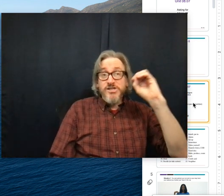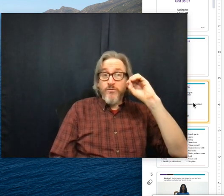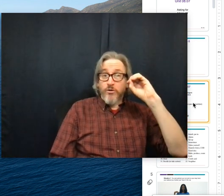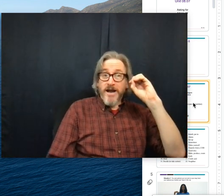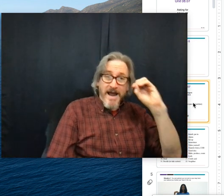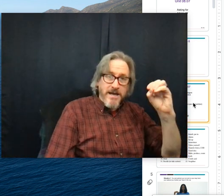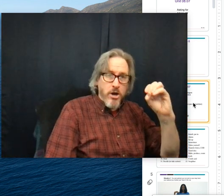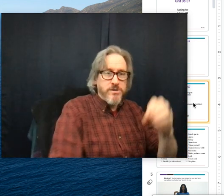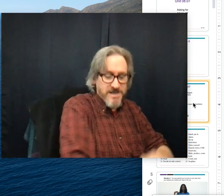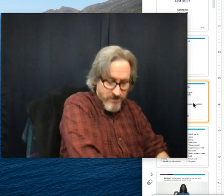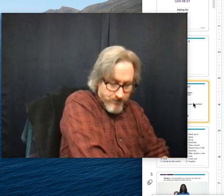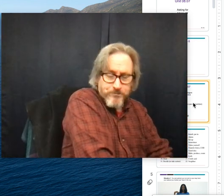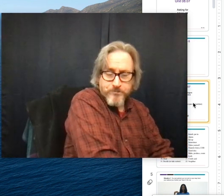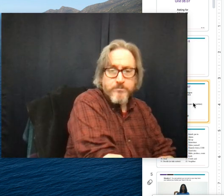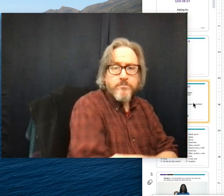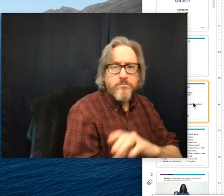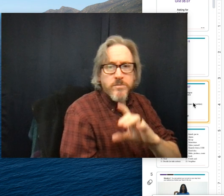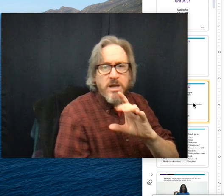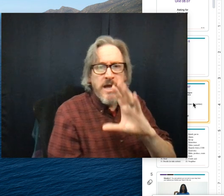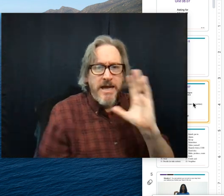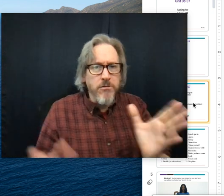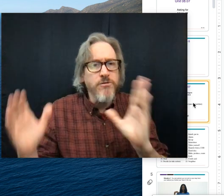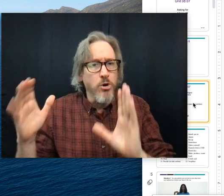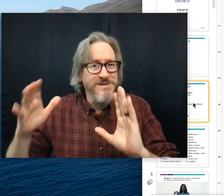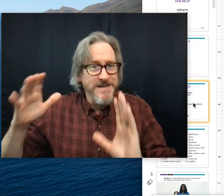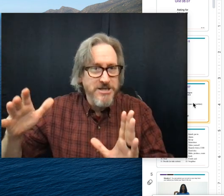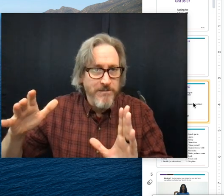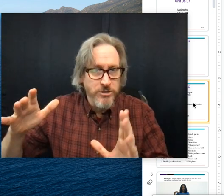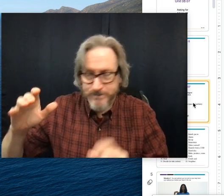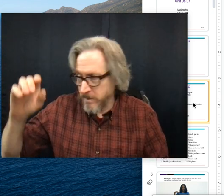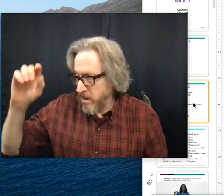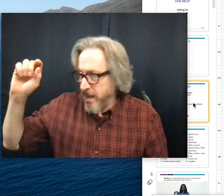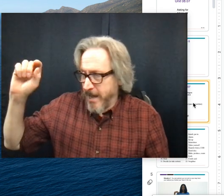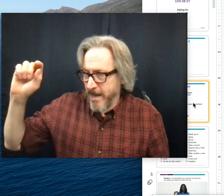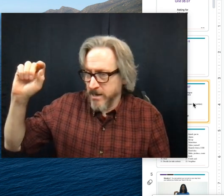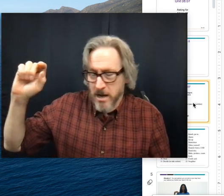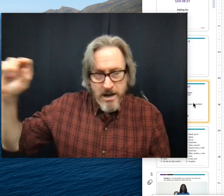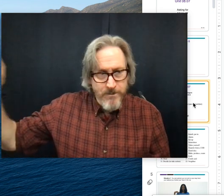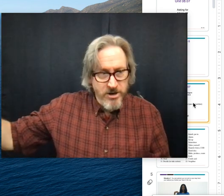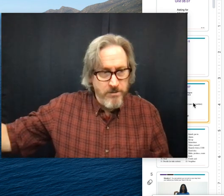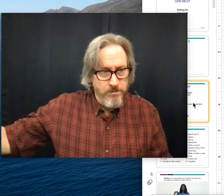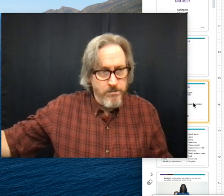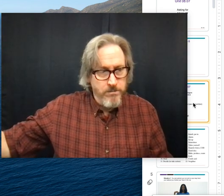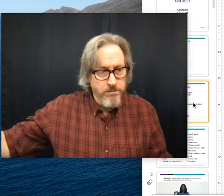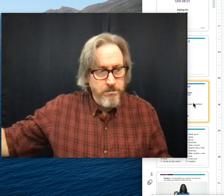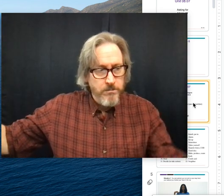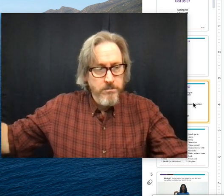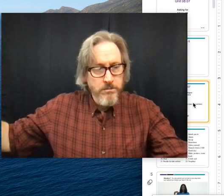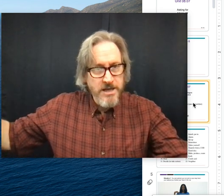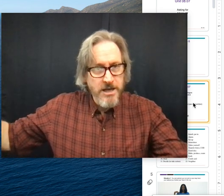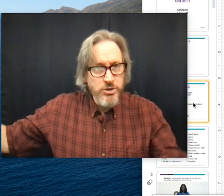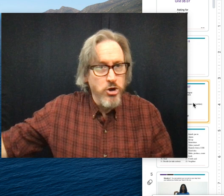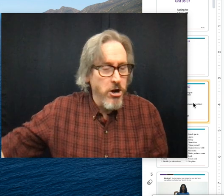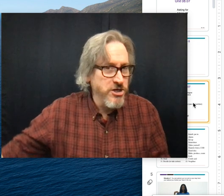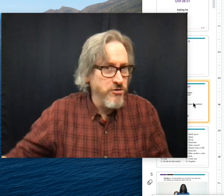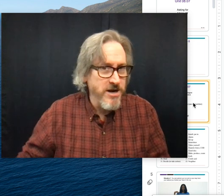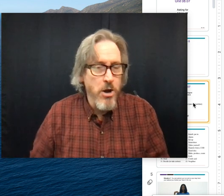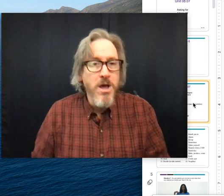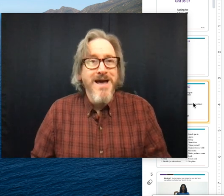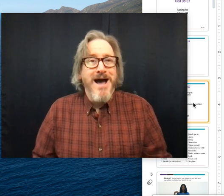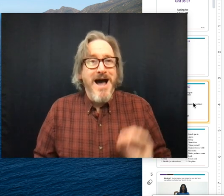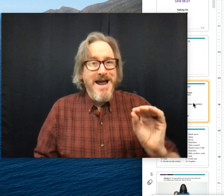Okay, so for 807, here are the goals of the chapter. And I'm going to issue a